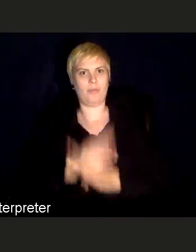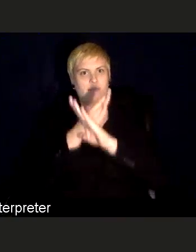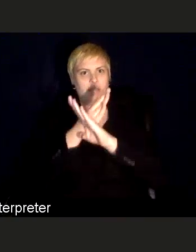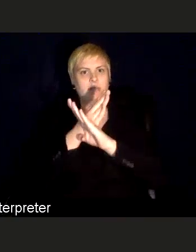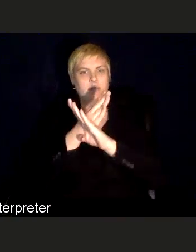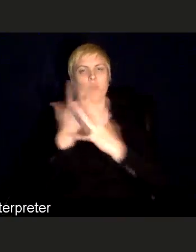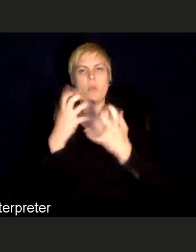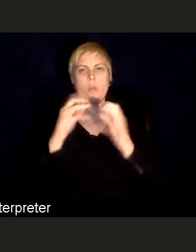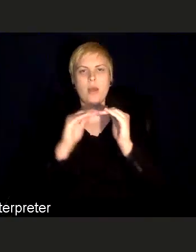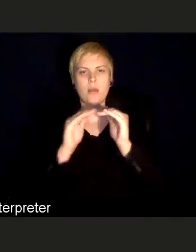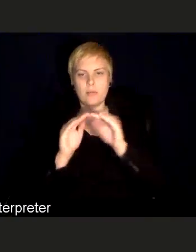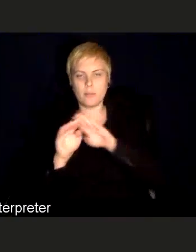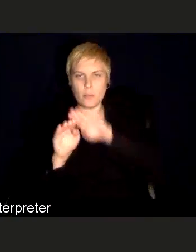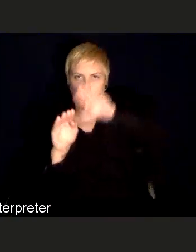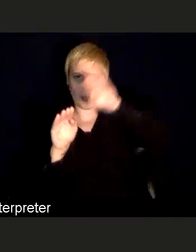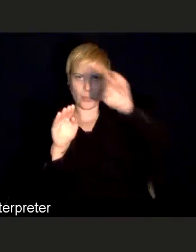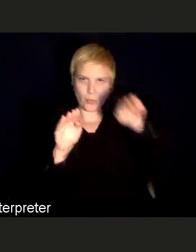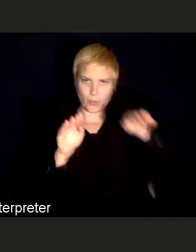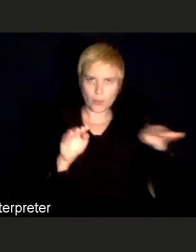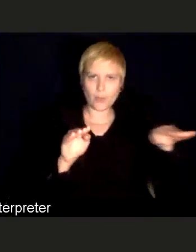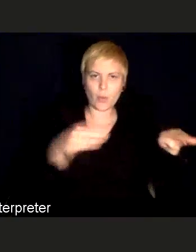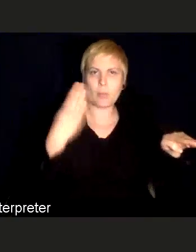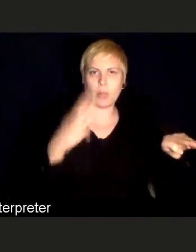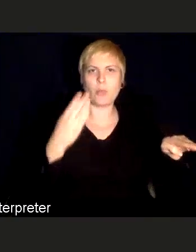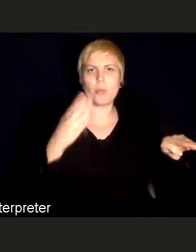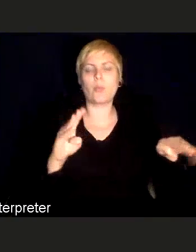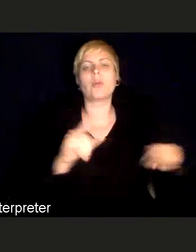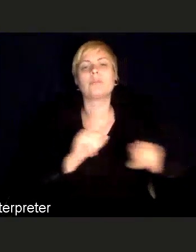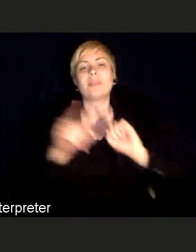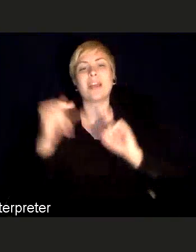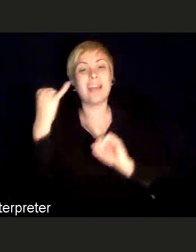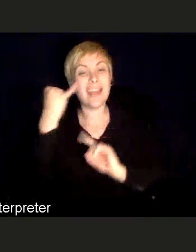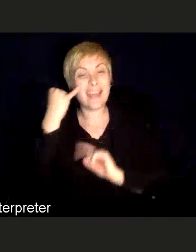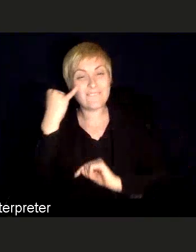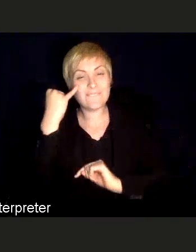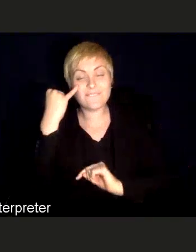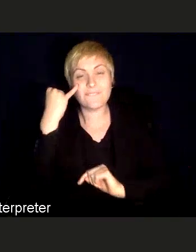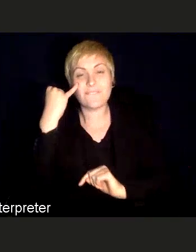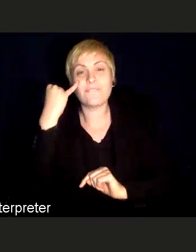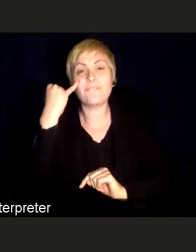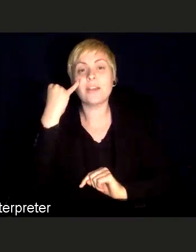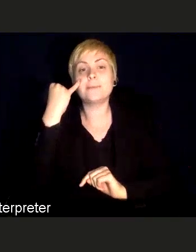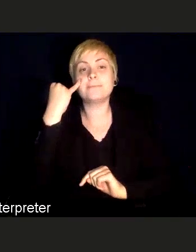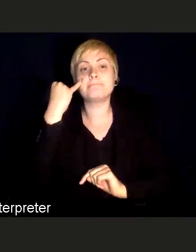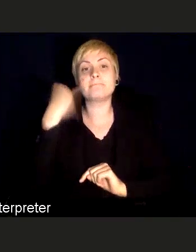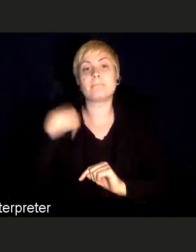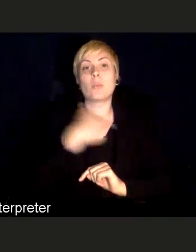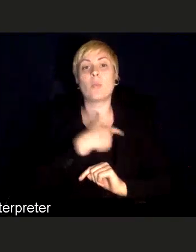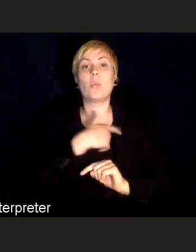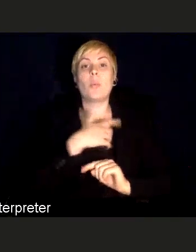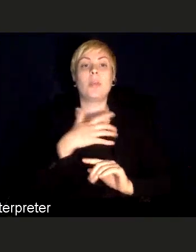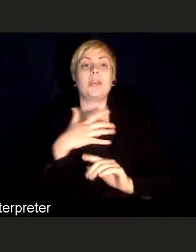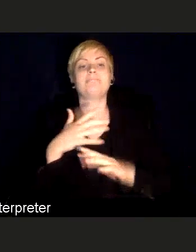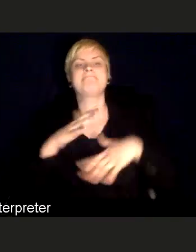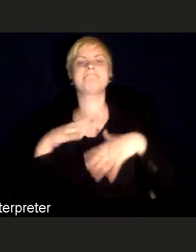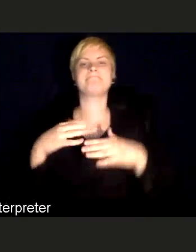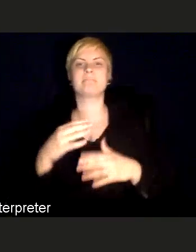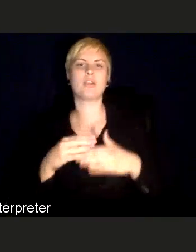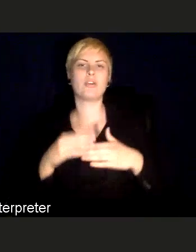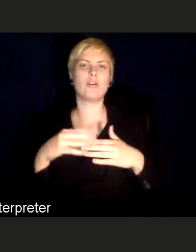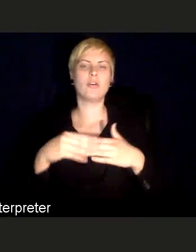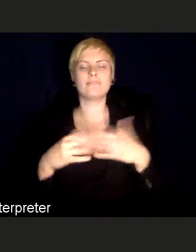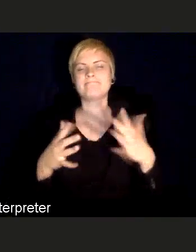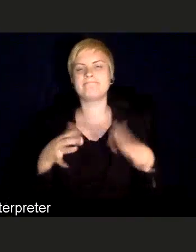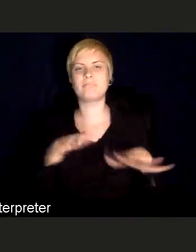flatten the curve. However, if we see that we're going to lighten up on our social distancing and have